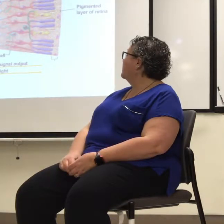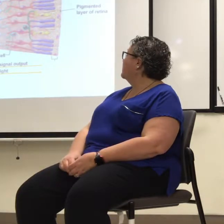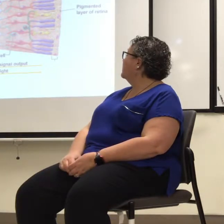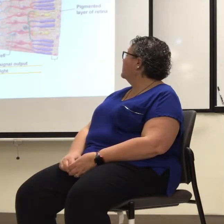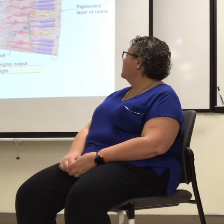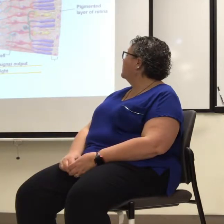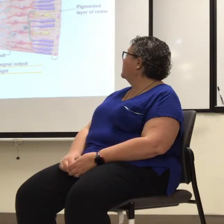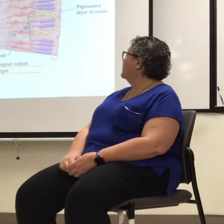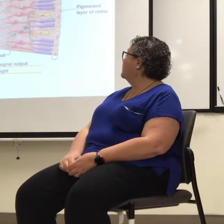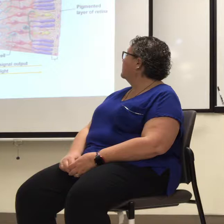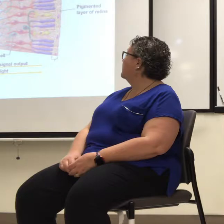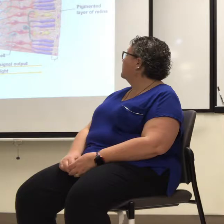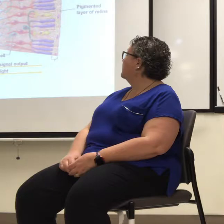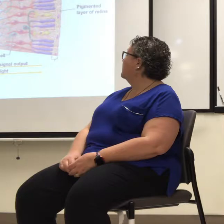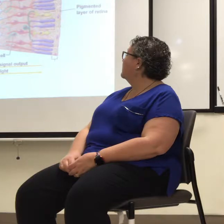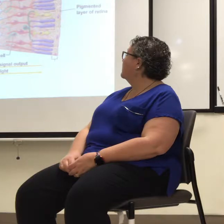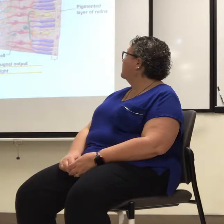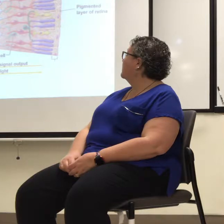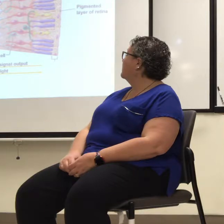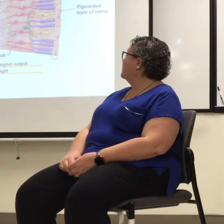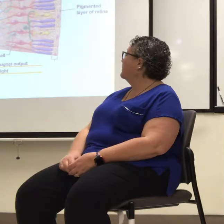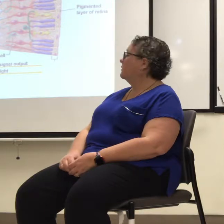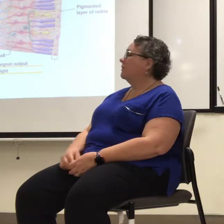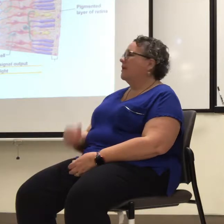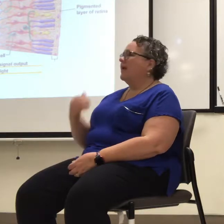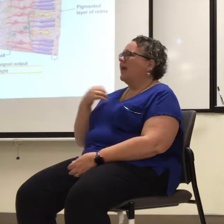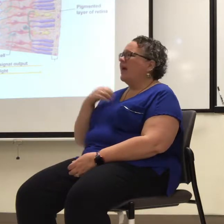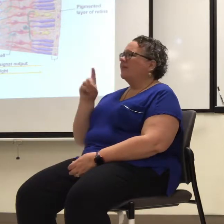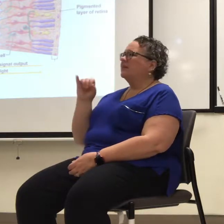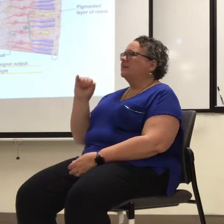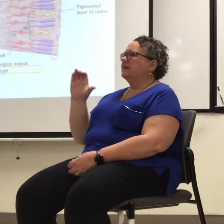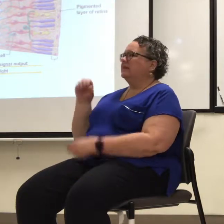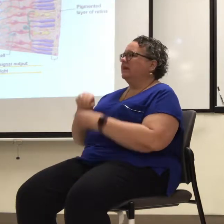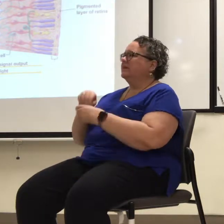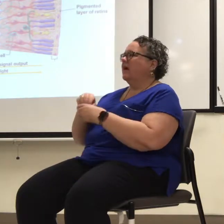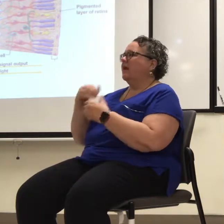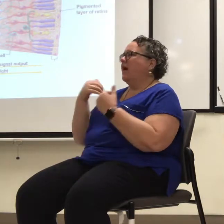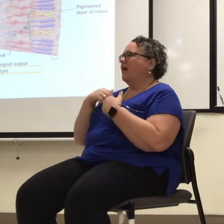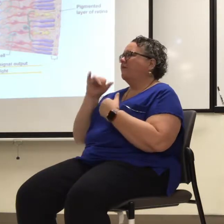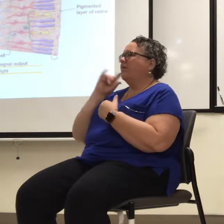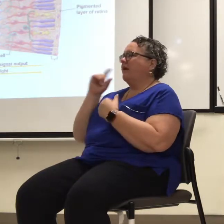Little discs inside that have the visual pigment. Well, anyways,